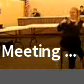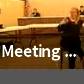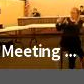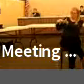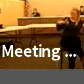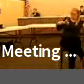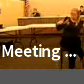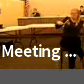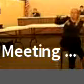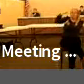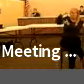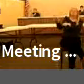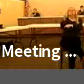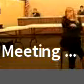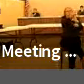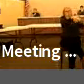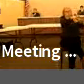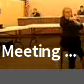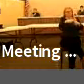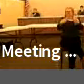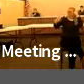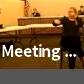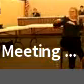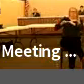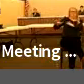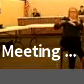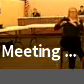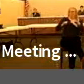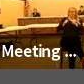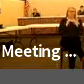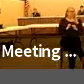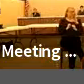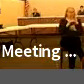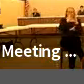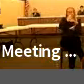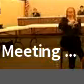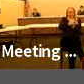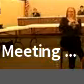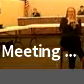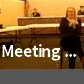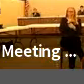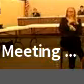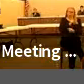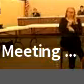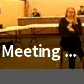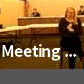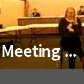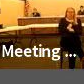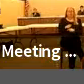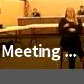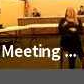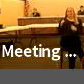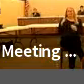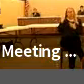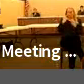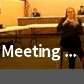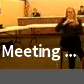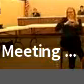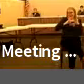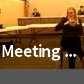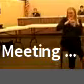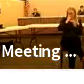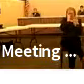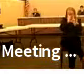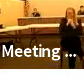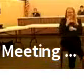similar conclusion. And what they said was, and I'm paraphrasing here, is that they recognize the volumes on East River Road